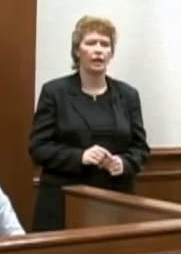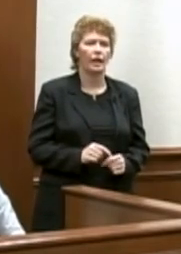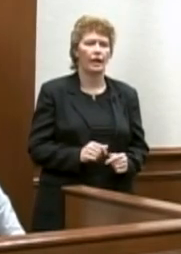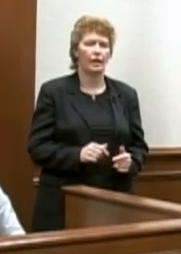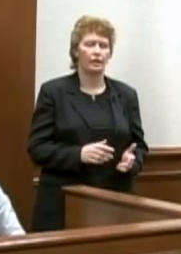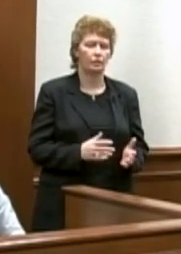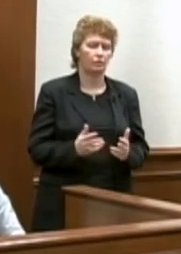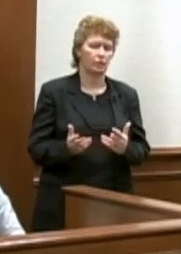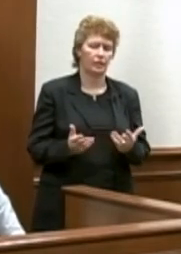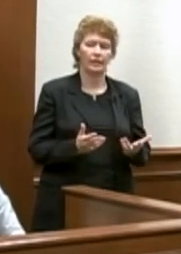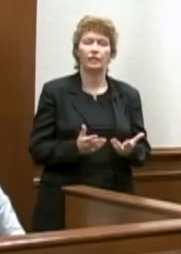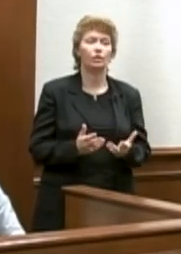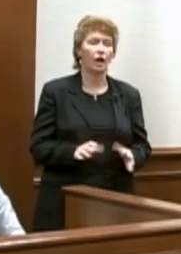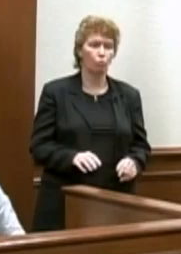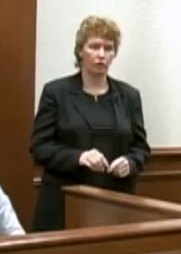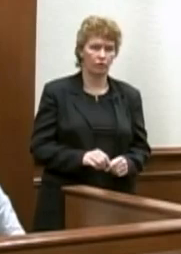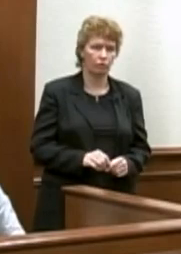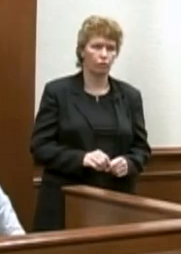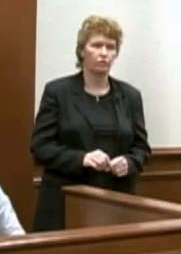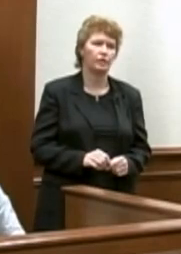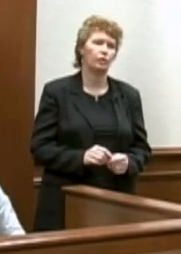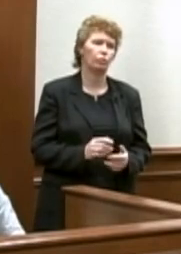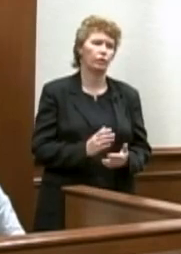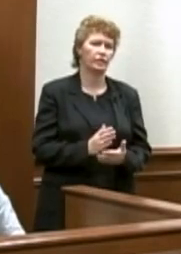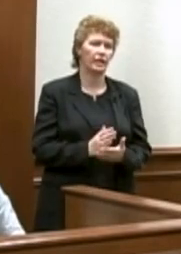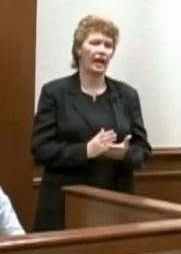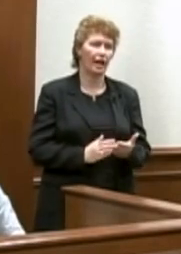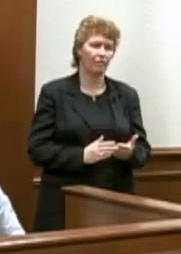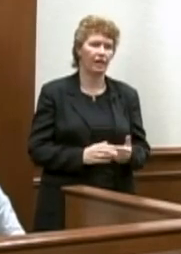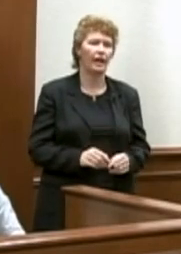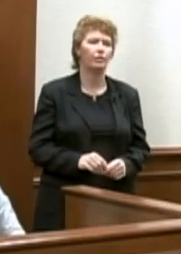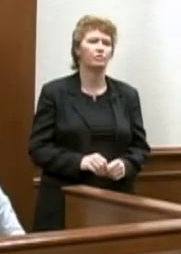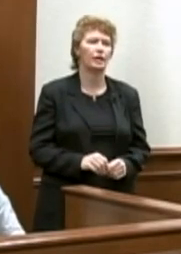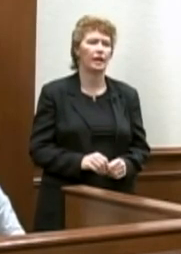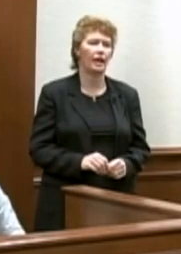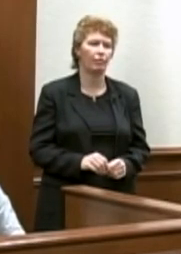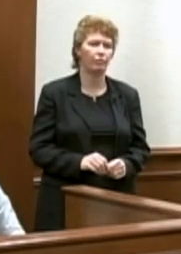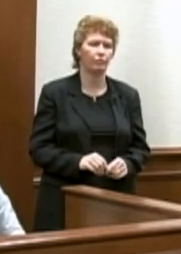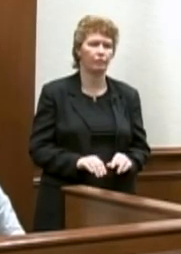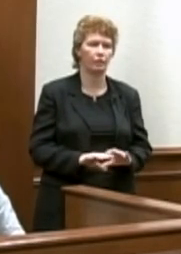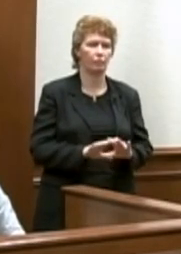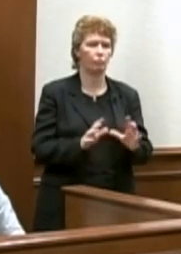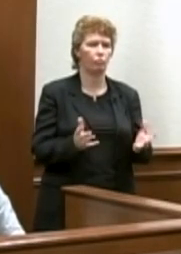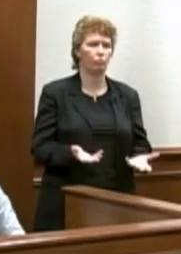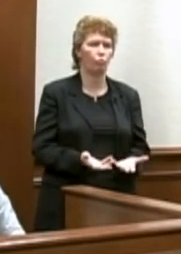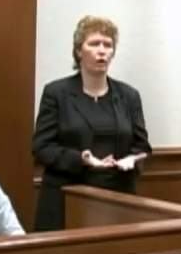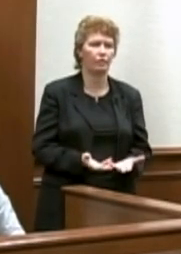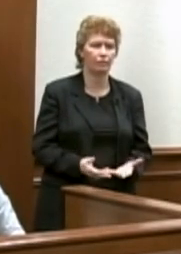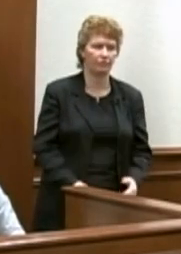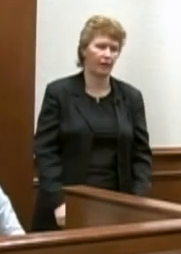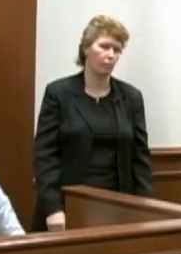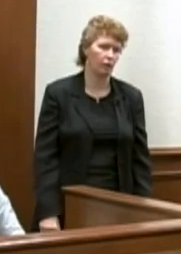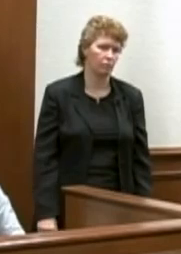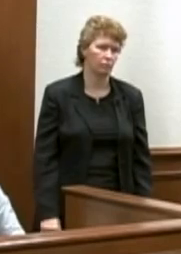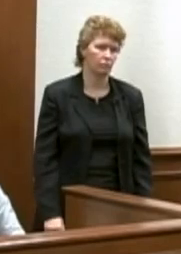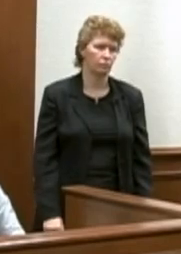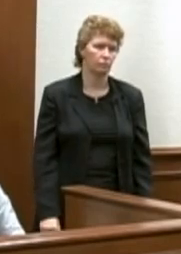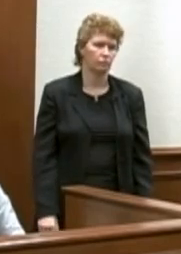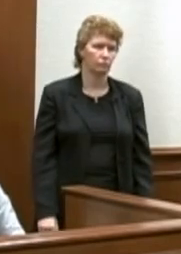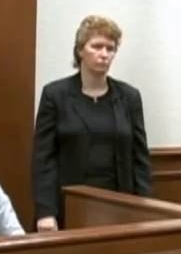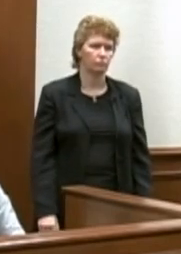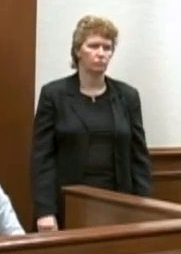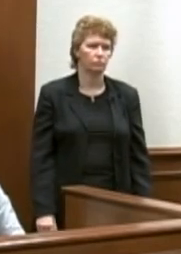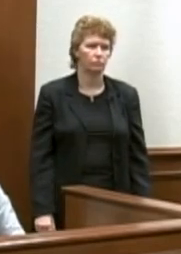attorney, and he did not want a divorce and he wanted to get half the house and half of the wealth of the family.